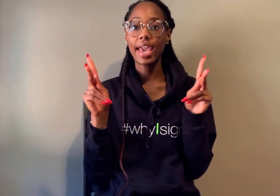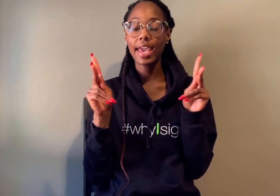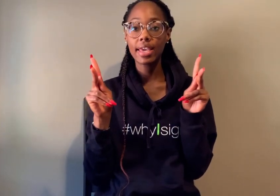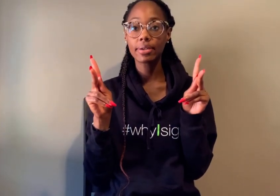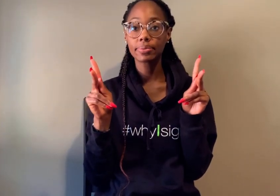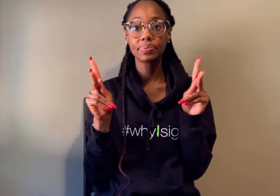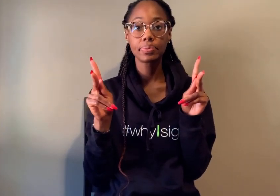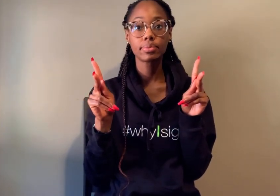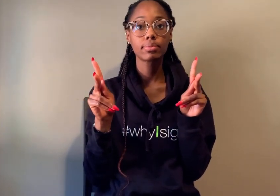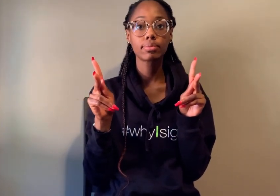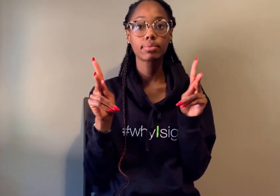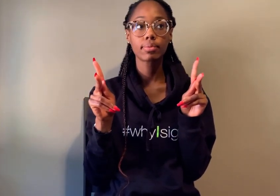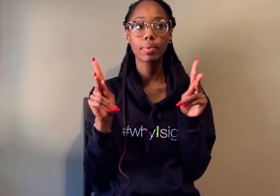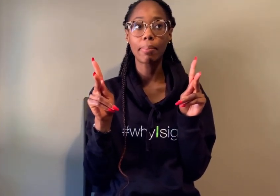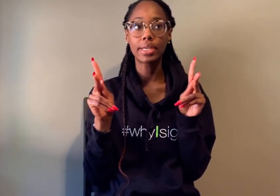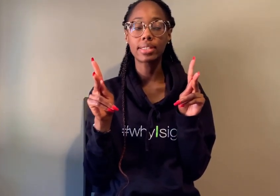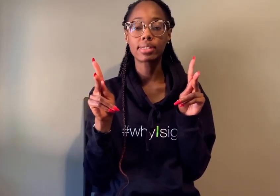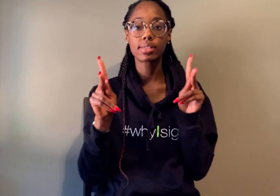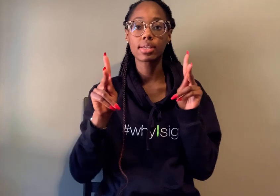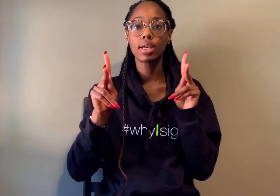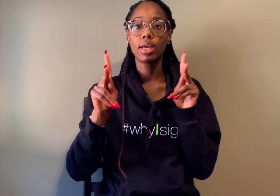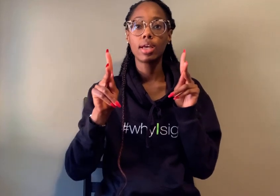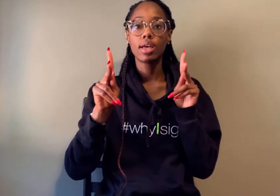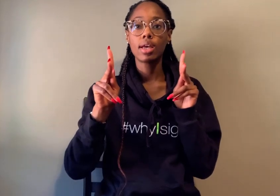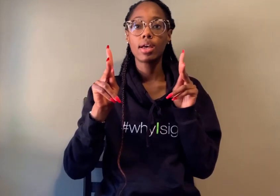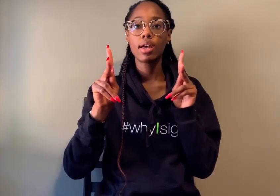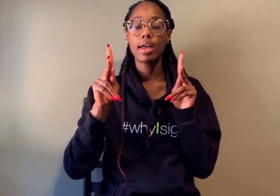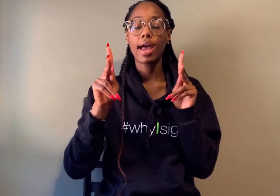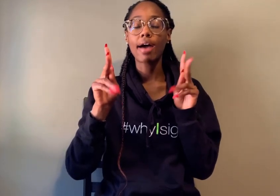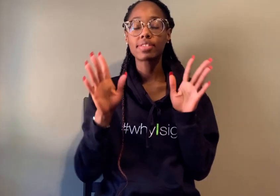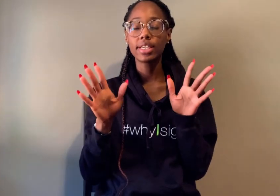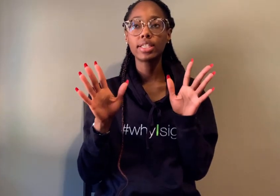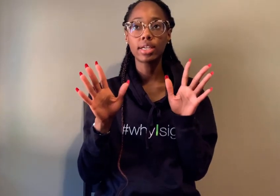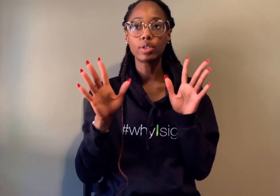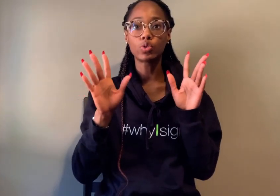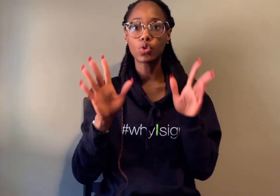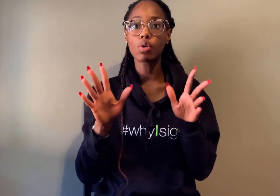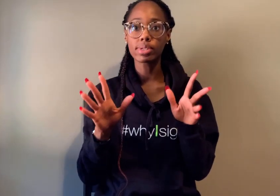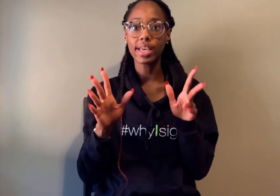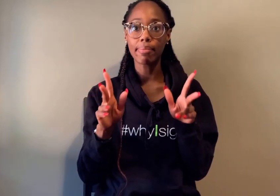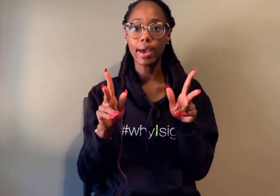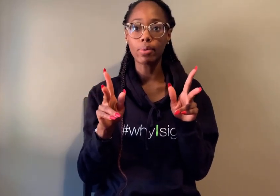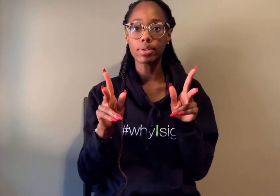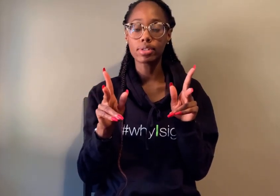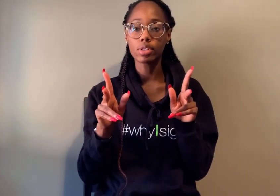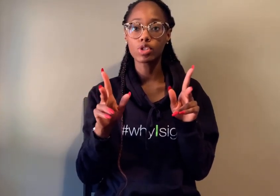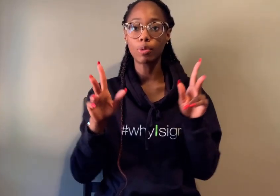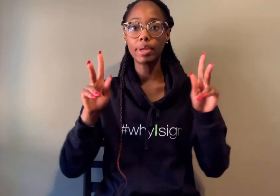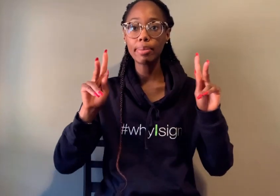K, but I've seen it done forwards and backwards. So people